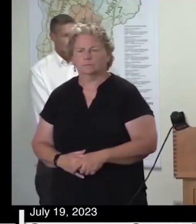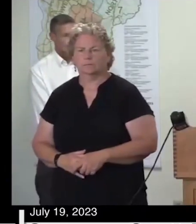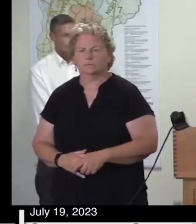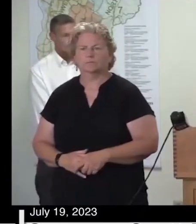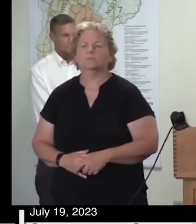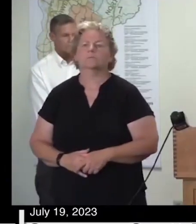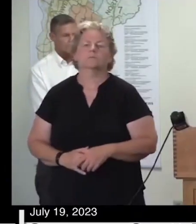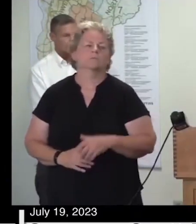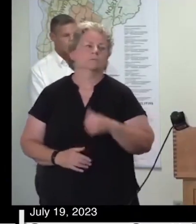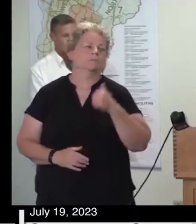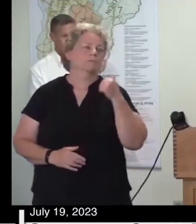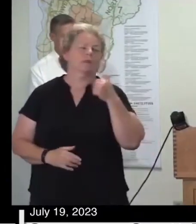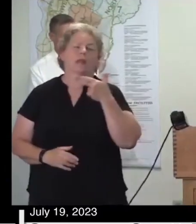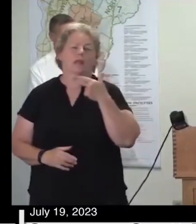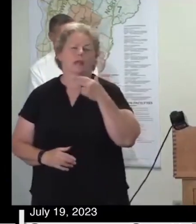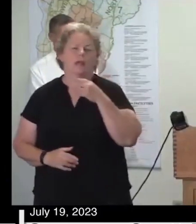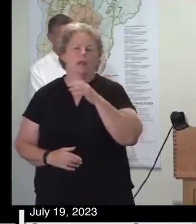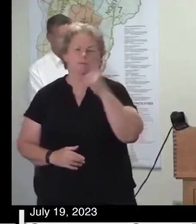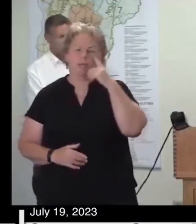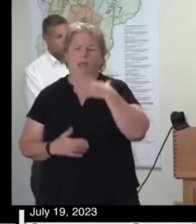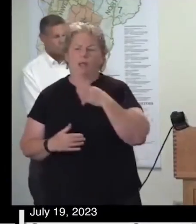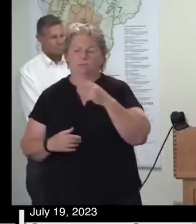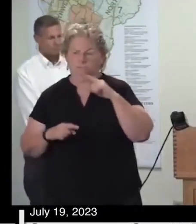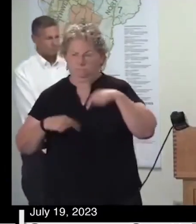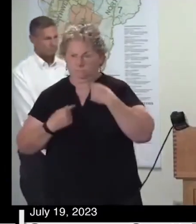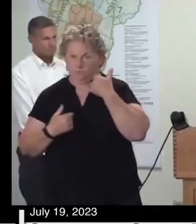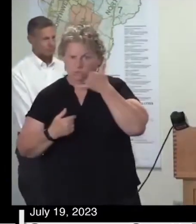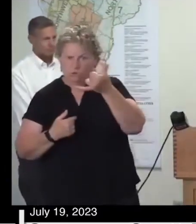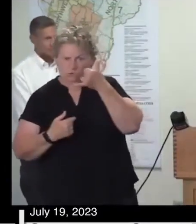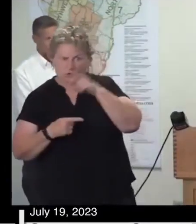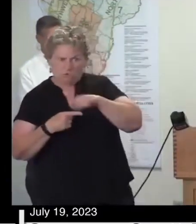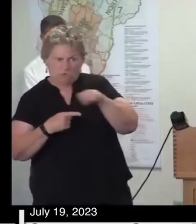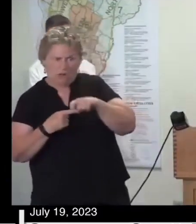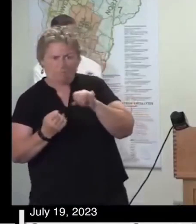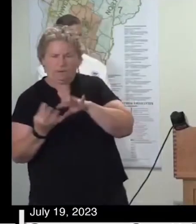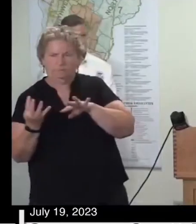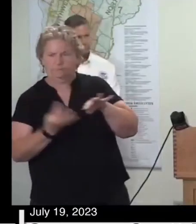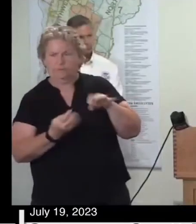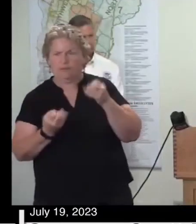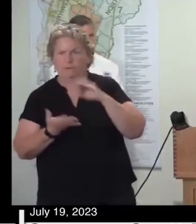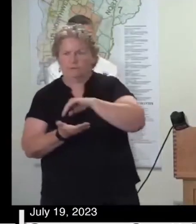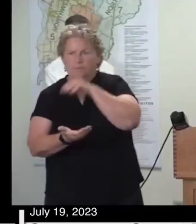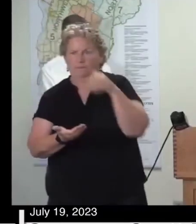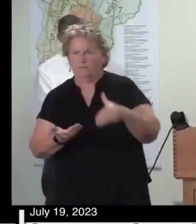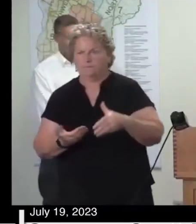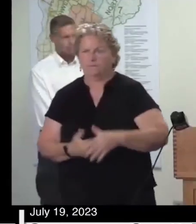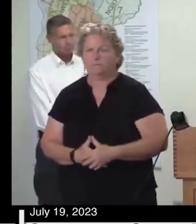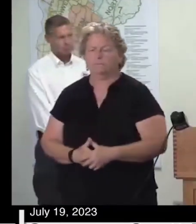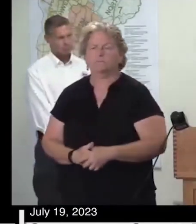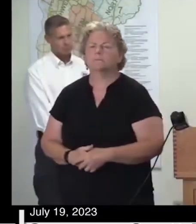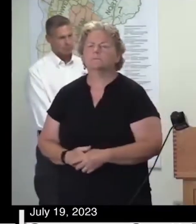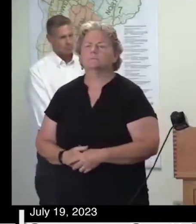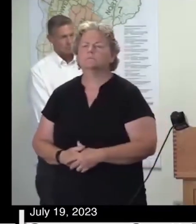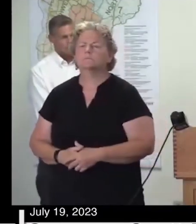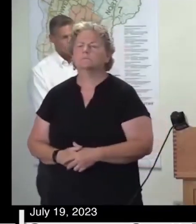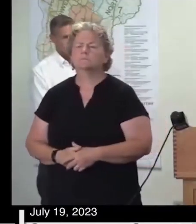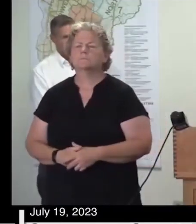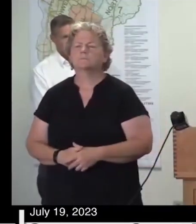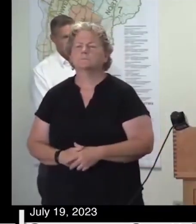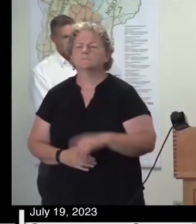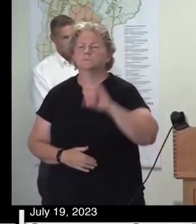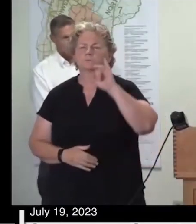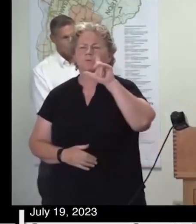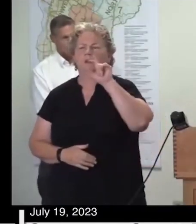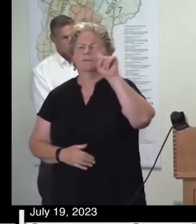Let me get to it. So the total calls answered from July 1st to